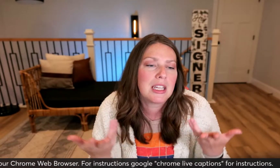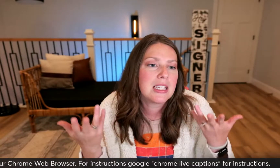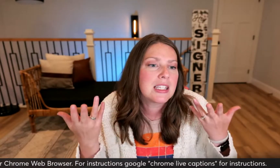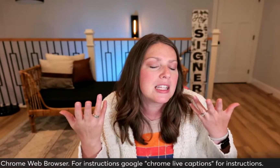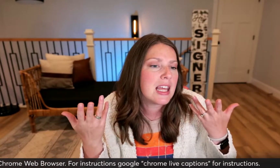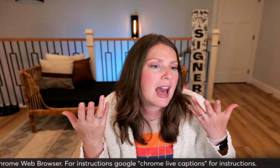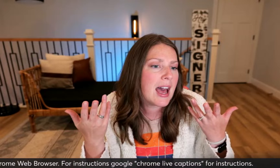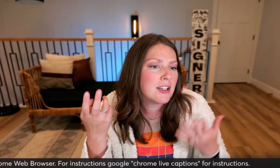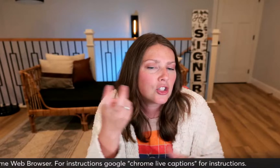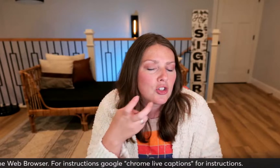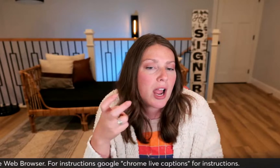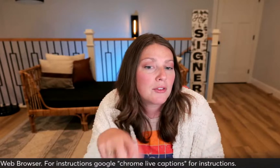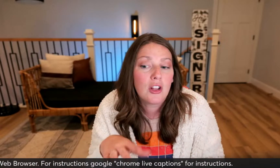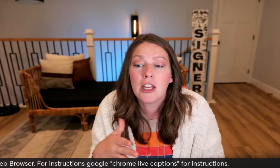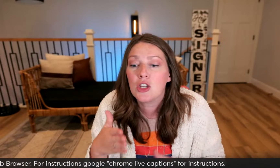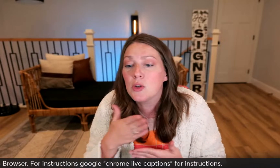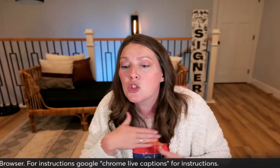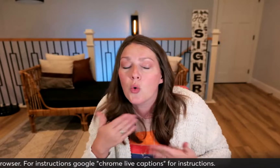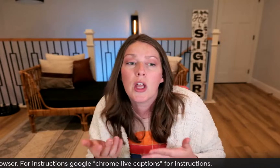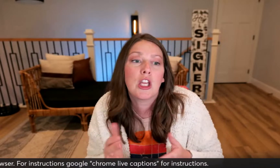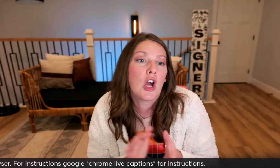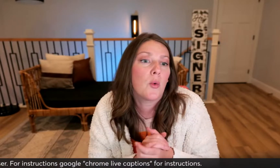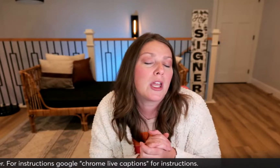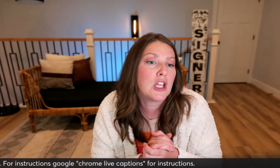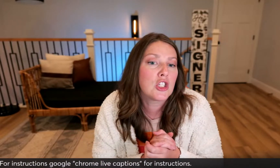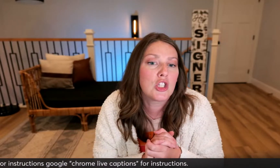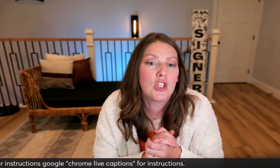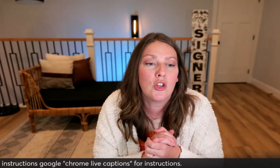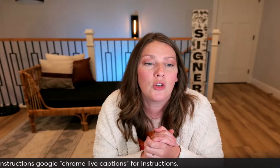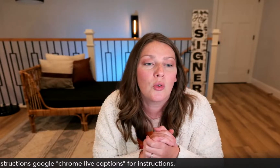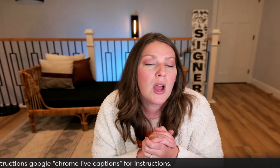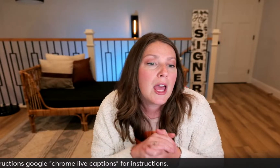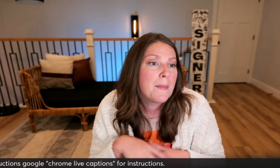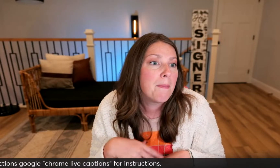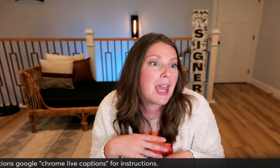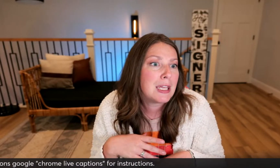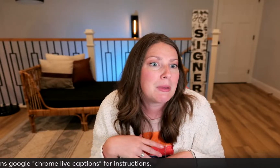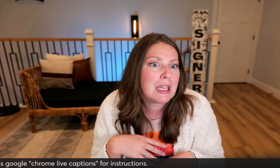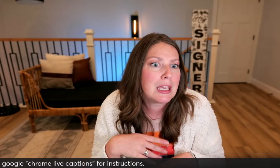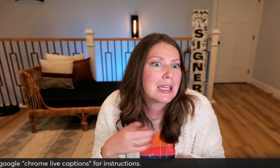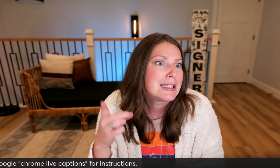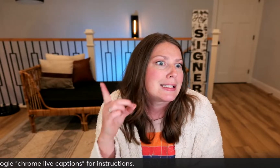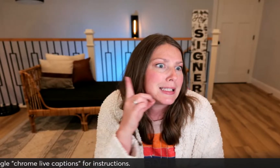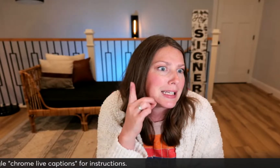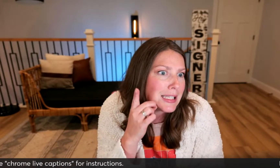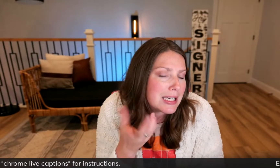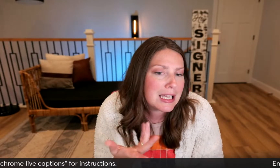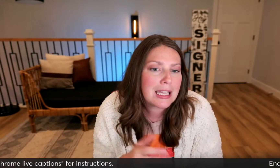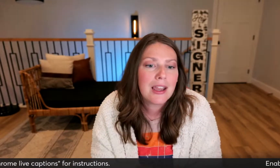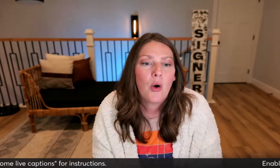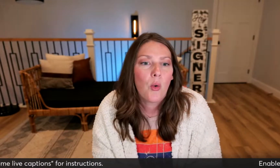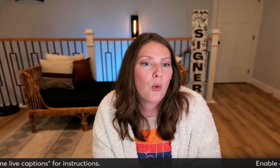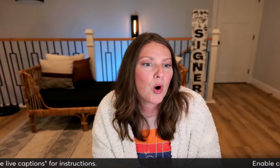families that travel and you enjoy going to maybe Disney